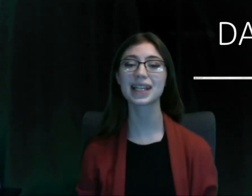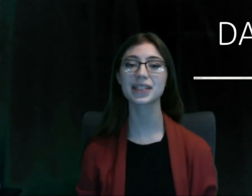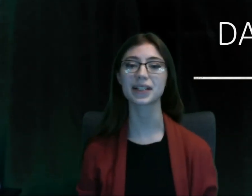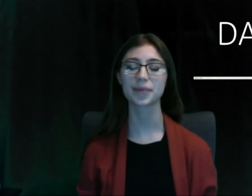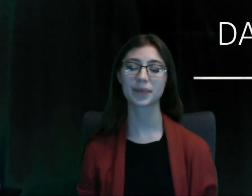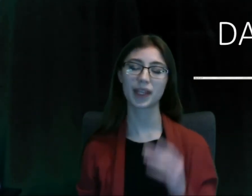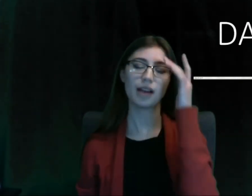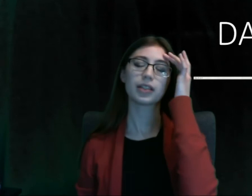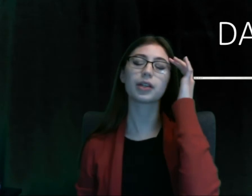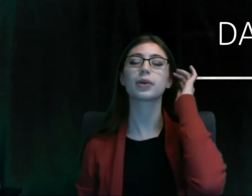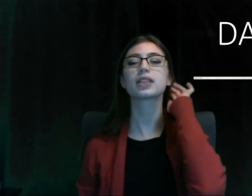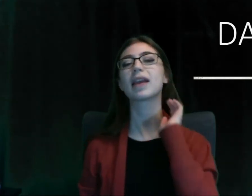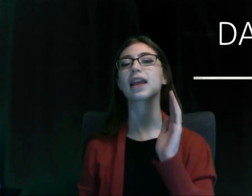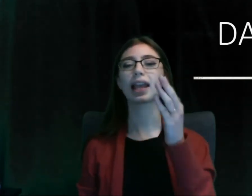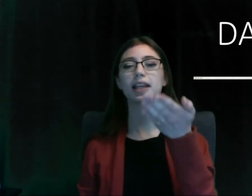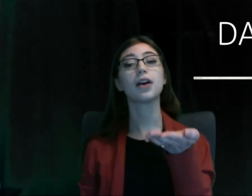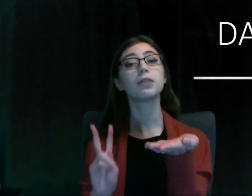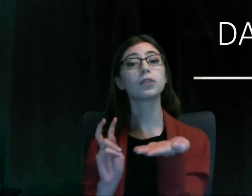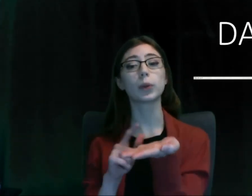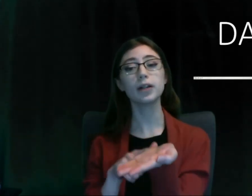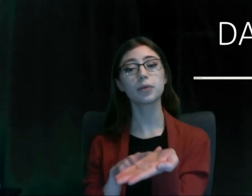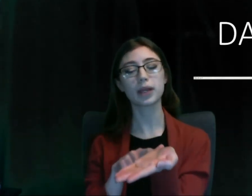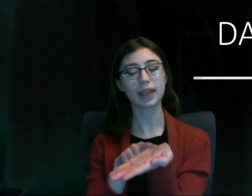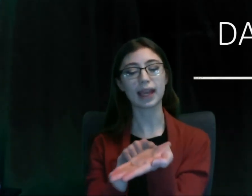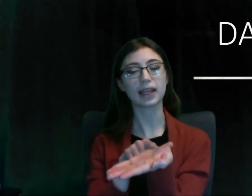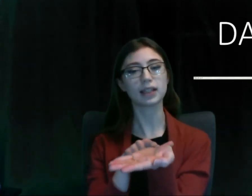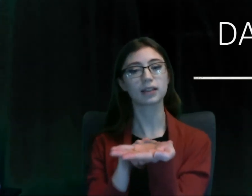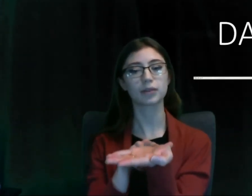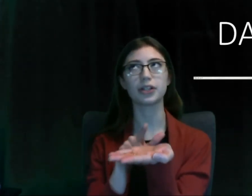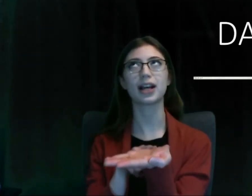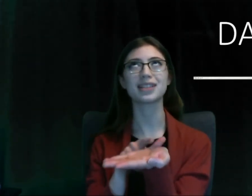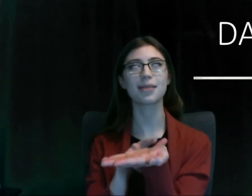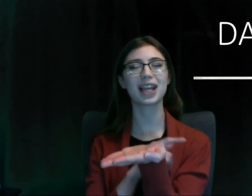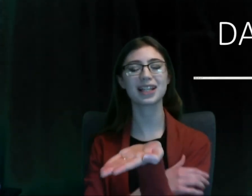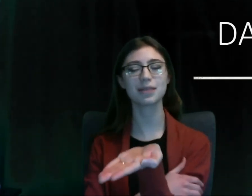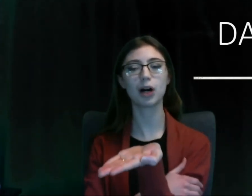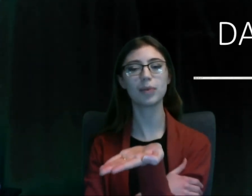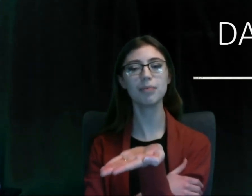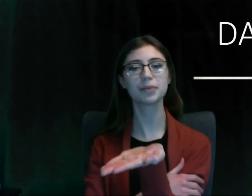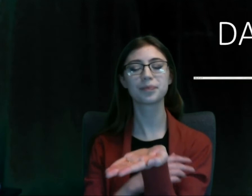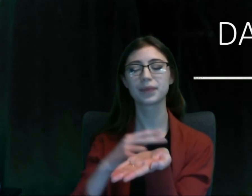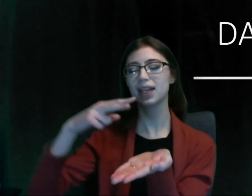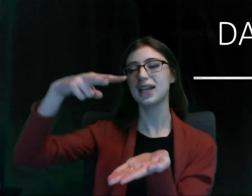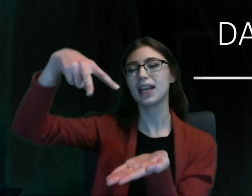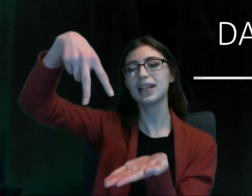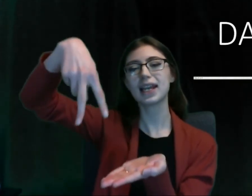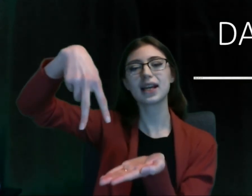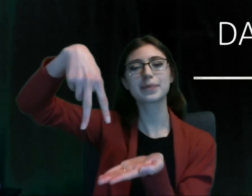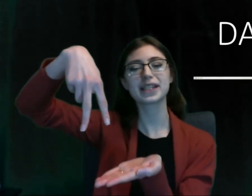Dancer. You're going to make a floor with your non-dominant hand palm up and a upside down